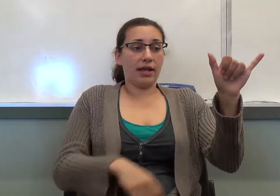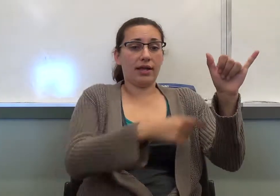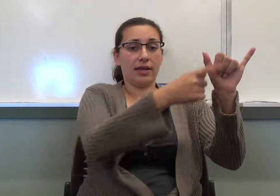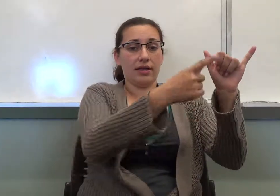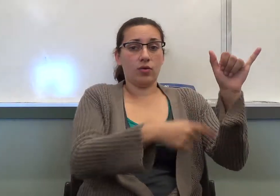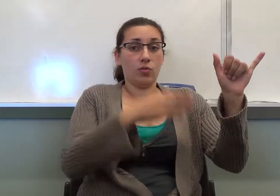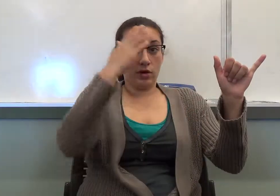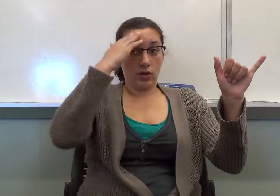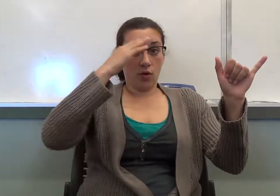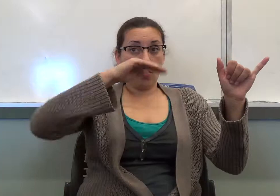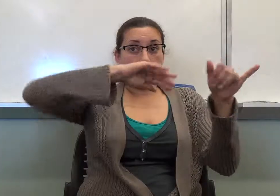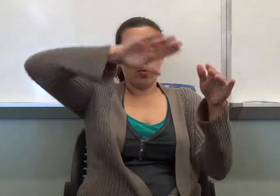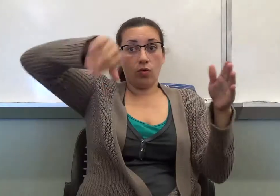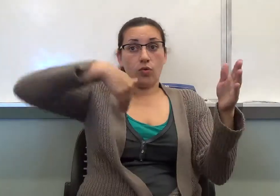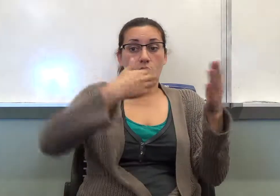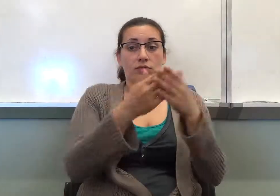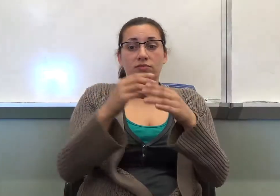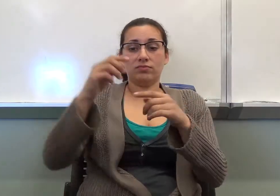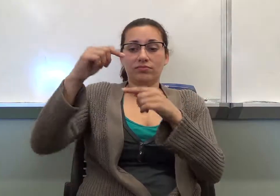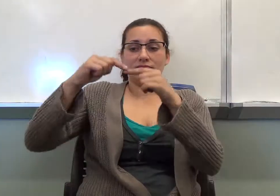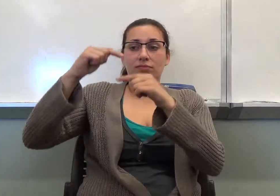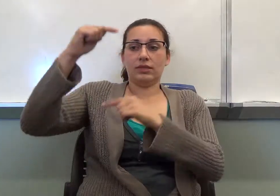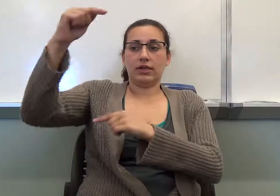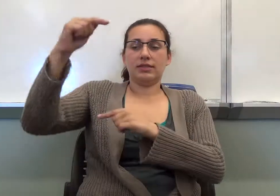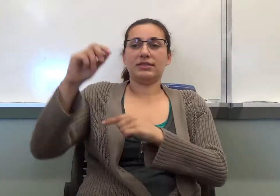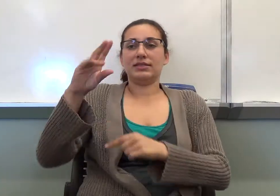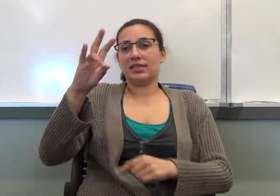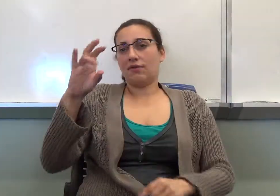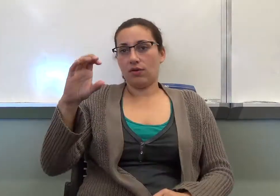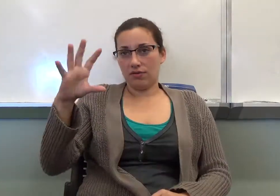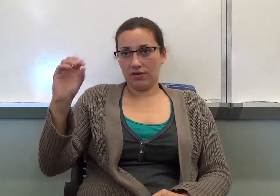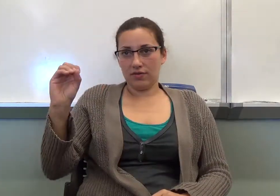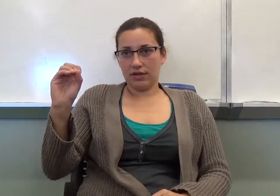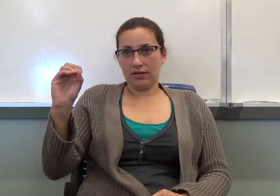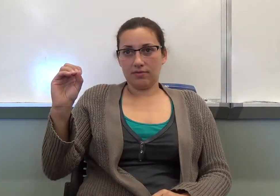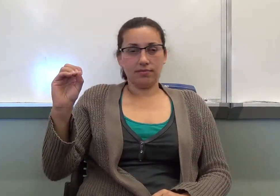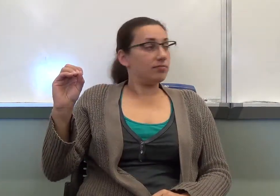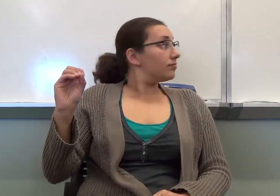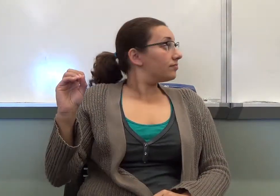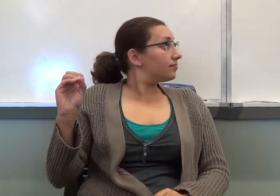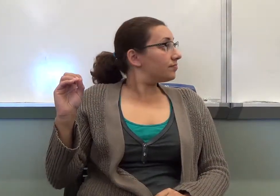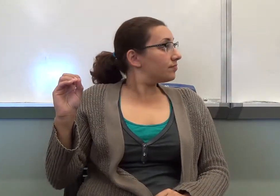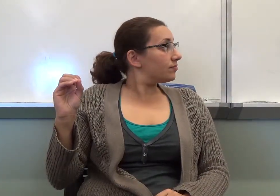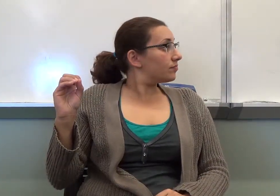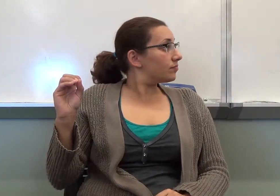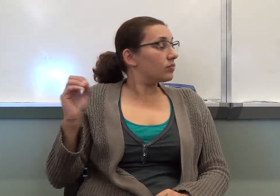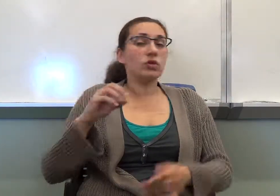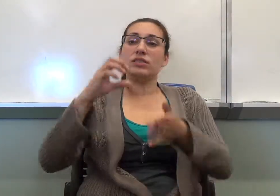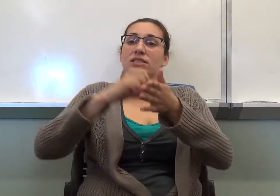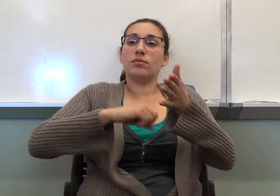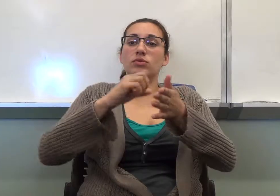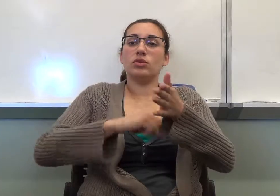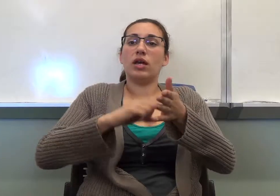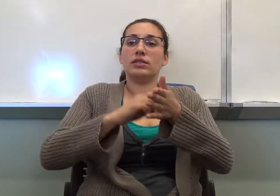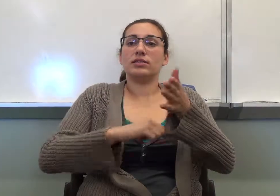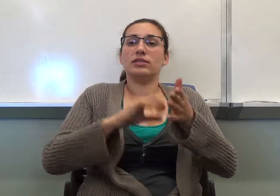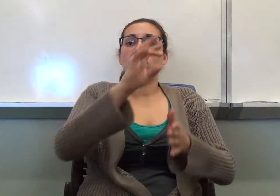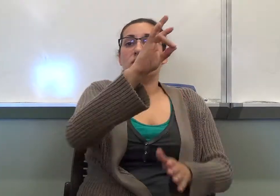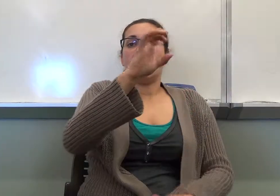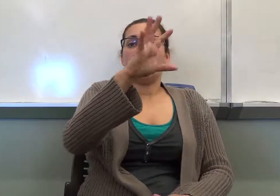If you take away this much, the 450, you're going to have what's left over, and that should be the Y up there. So